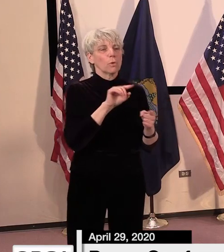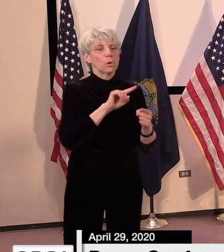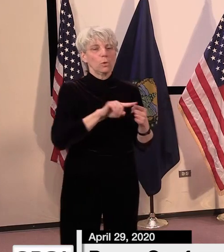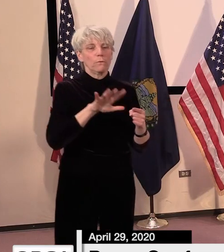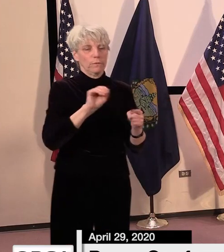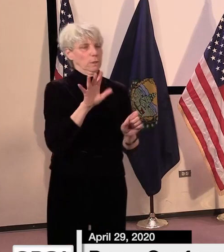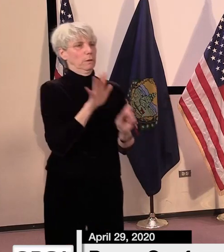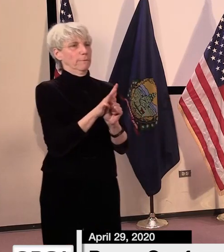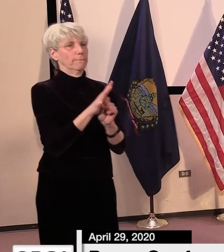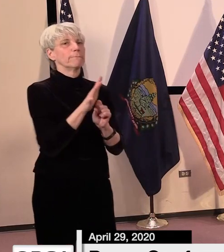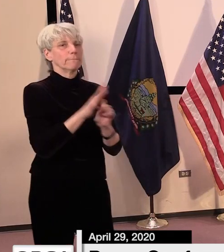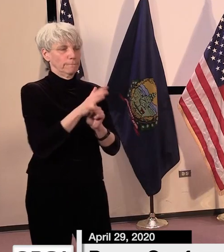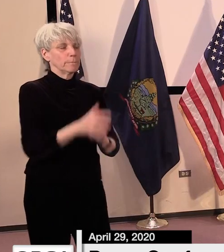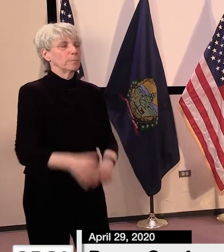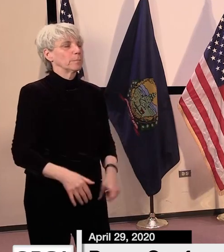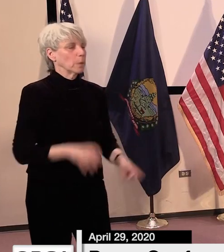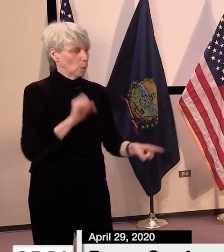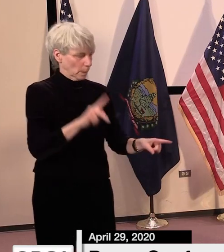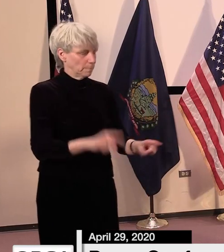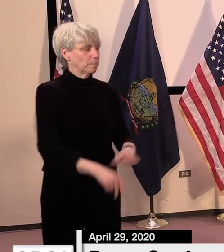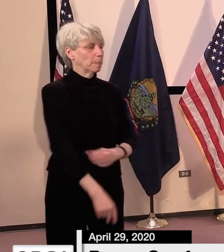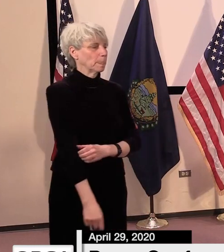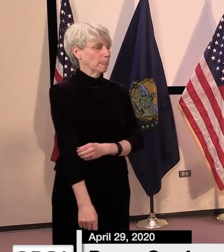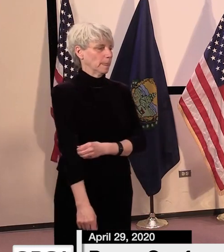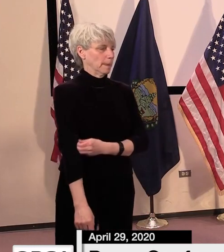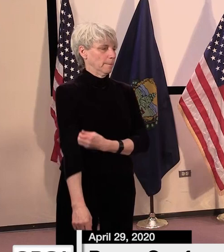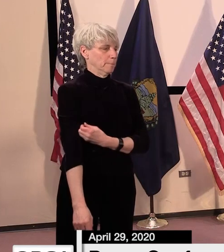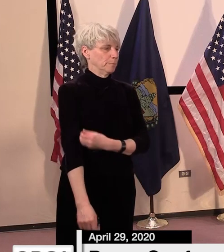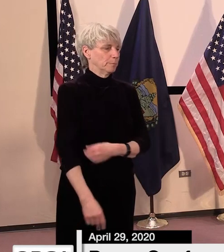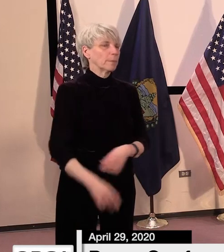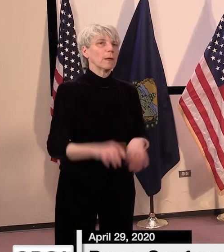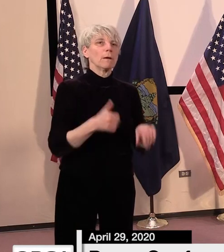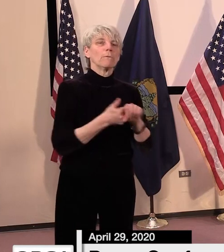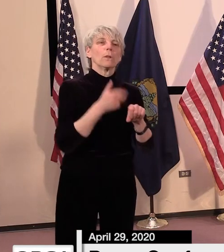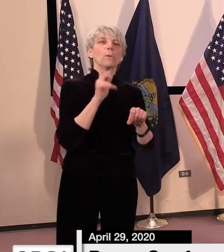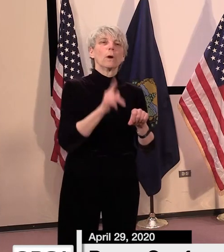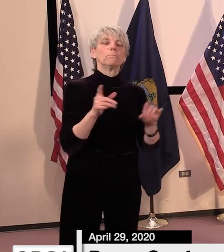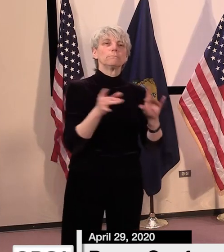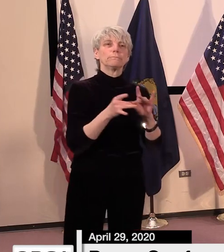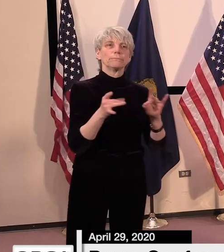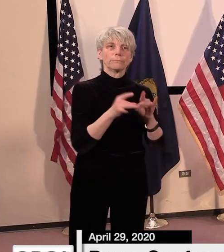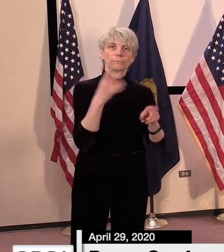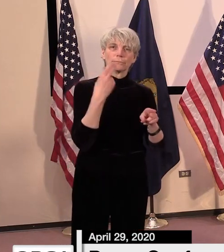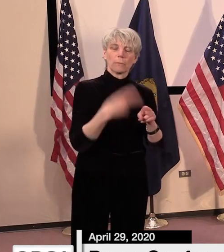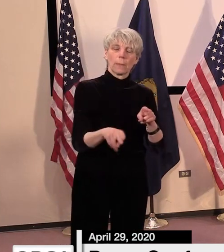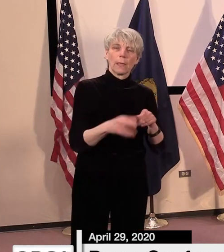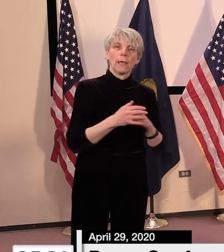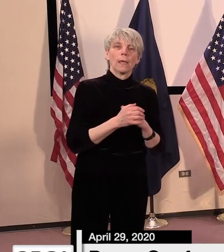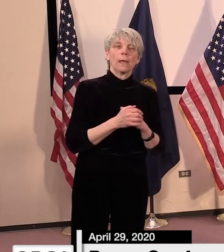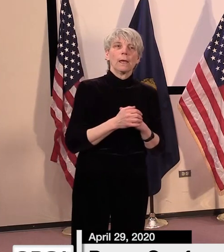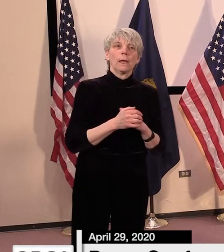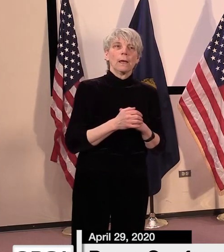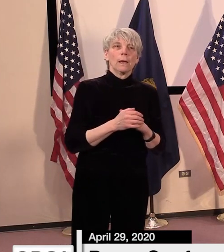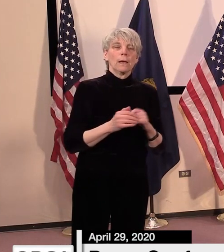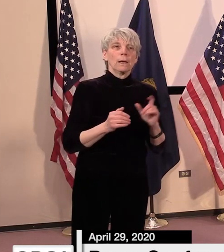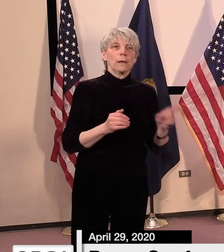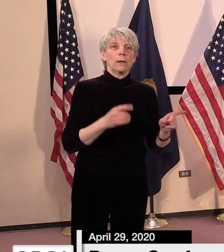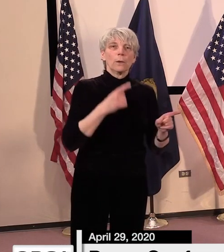that. Okay, and just a quick follow-up. You mentioned that we're going